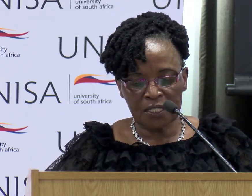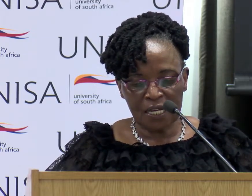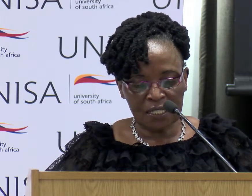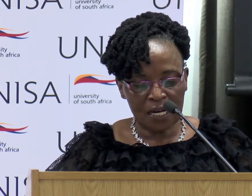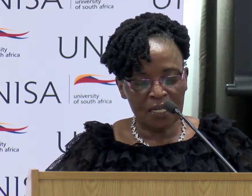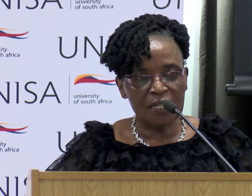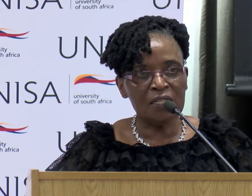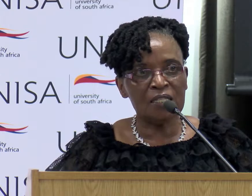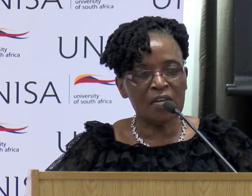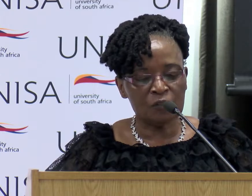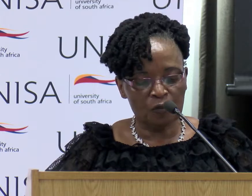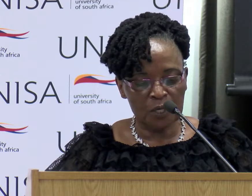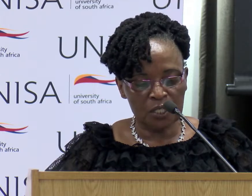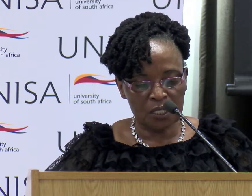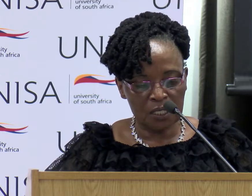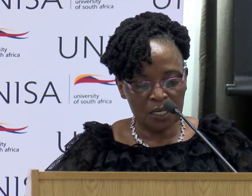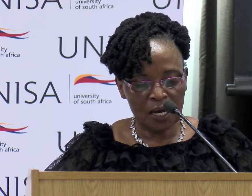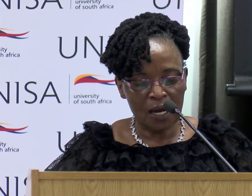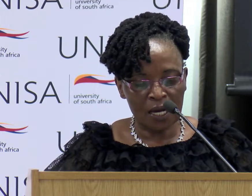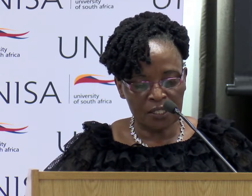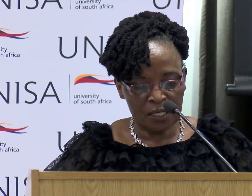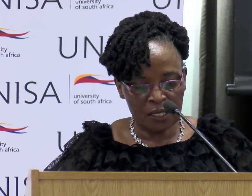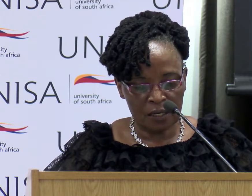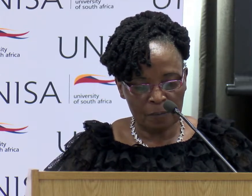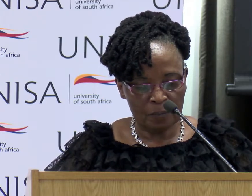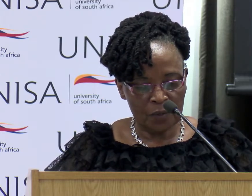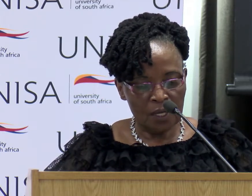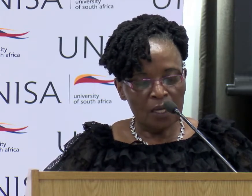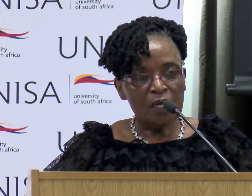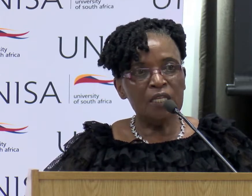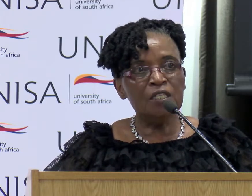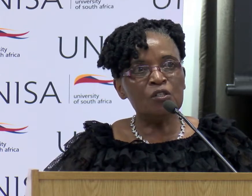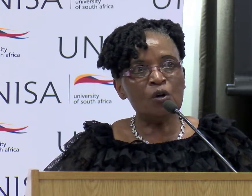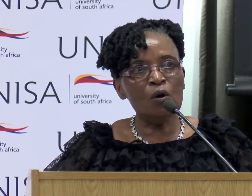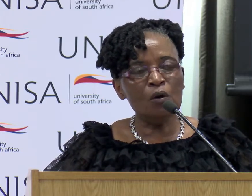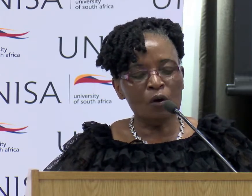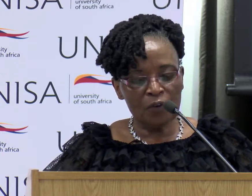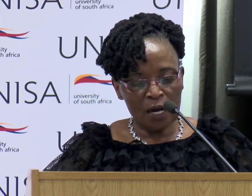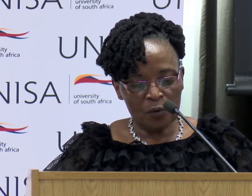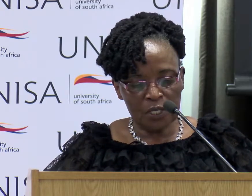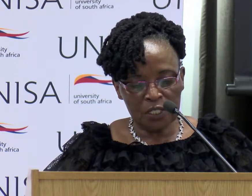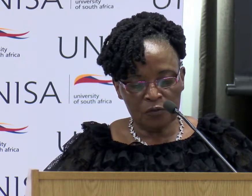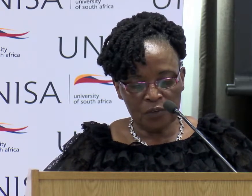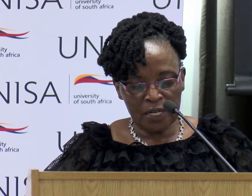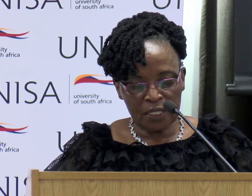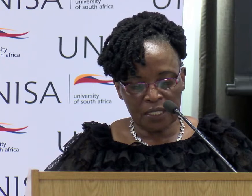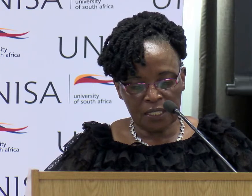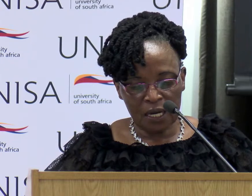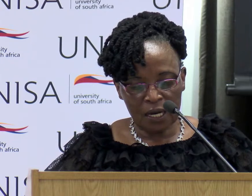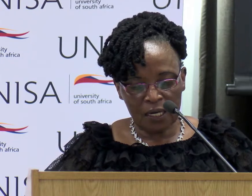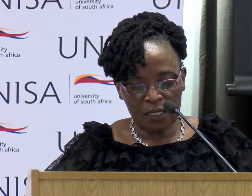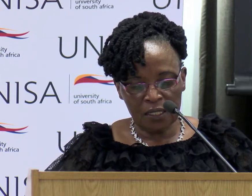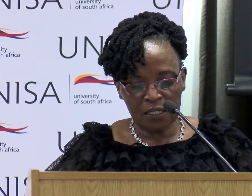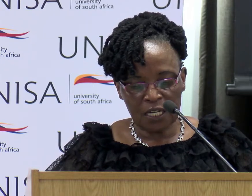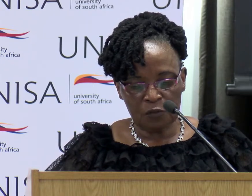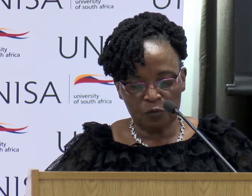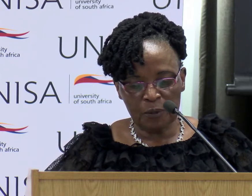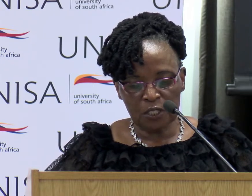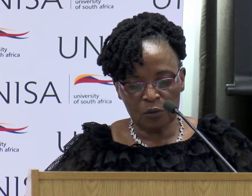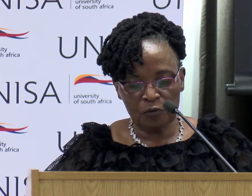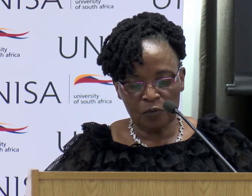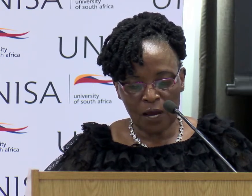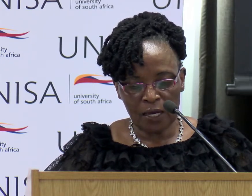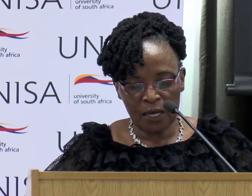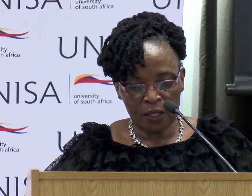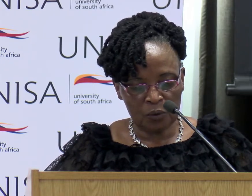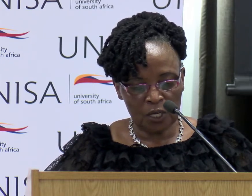languages is central in the transformation agenda. The role of language is very critical in the